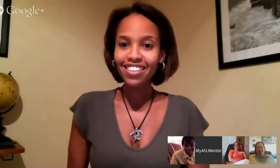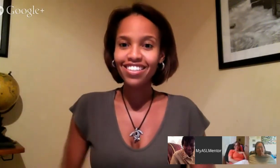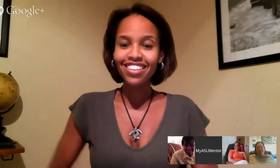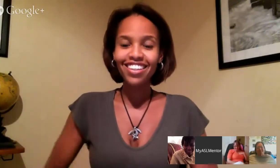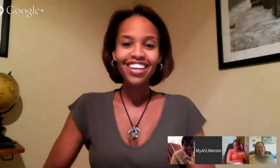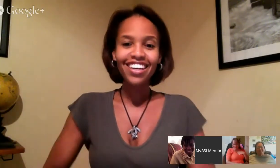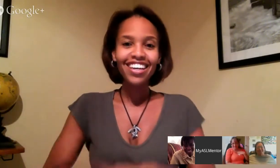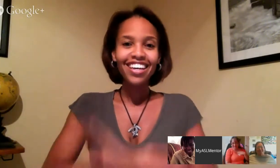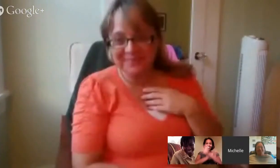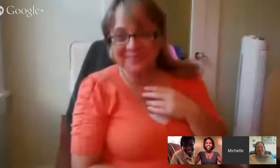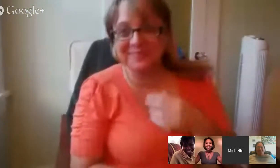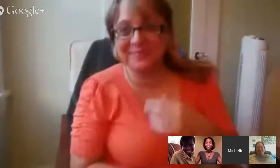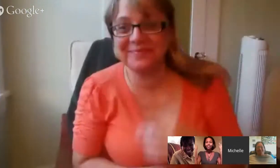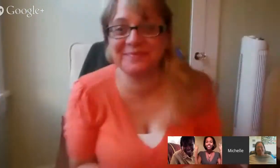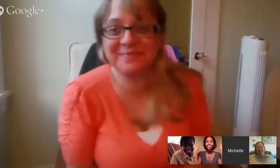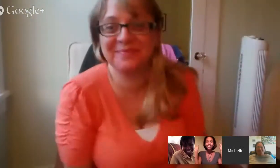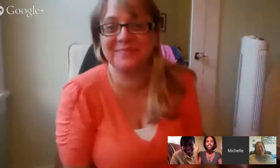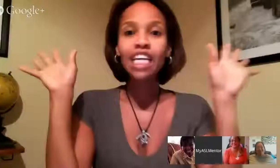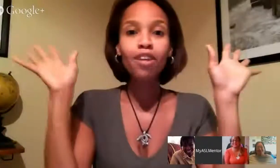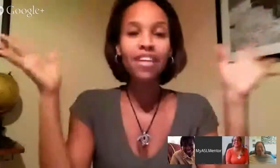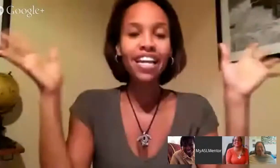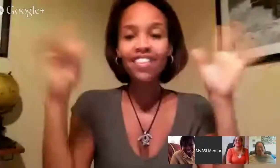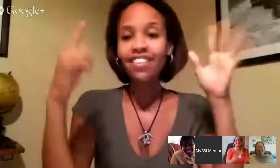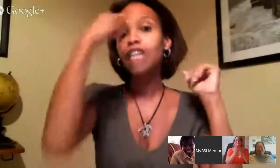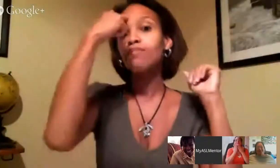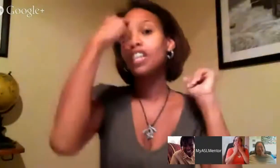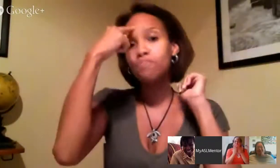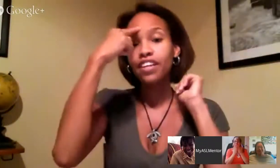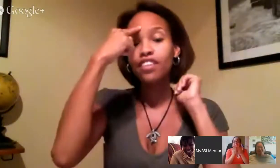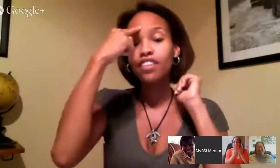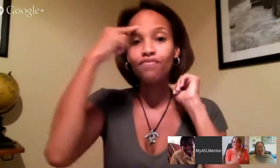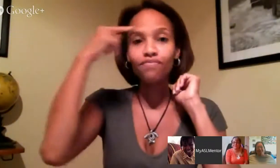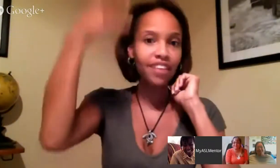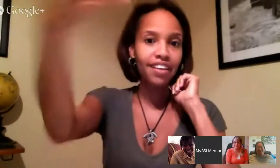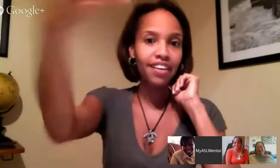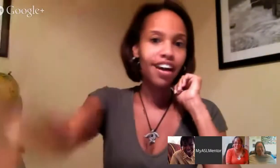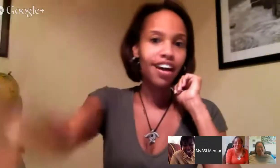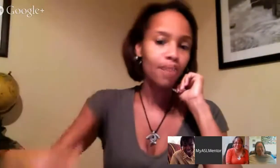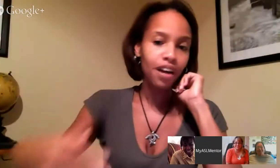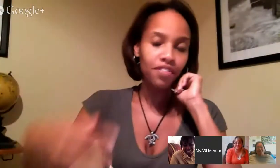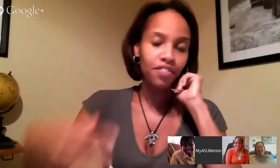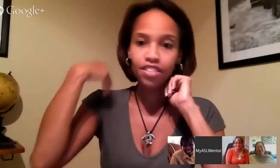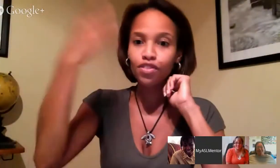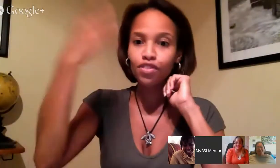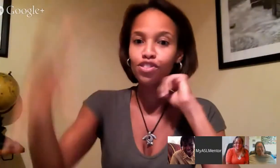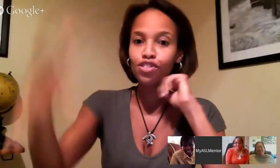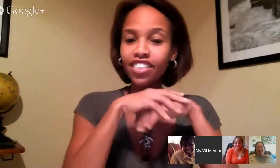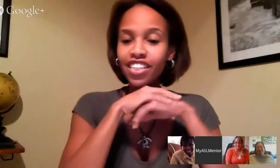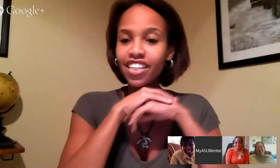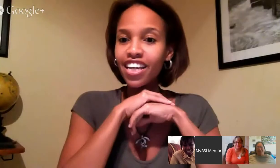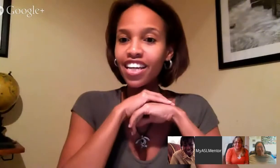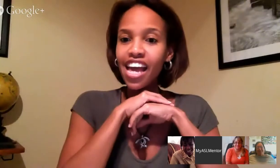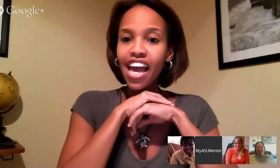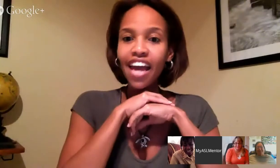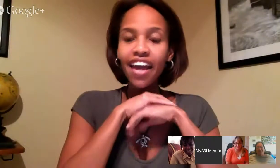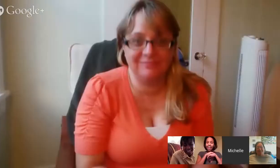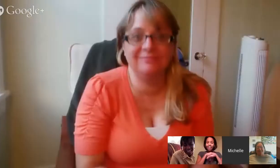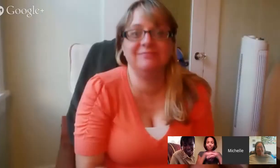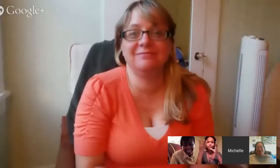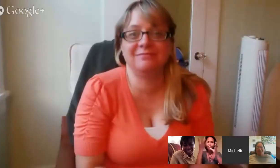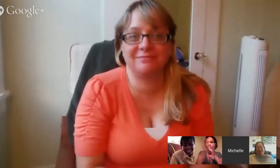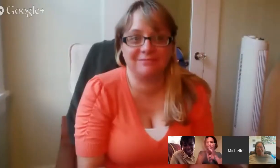night. Feel free to email me anything that comes up in the about this in the future.